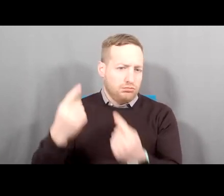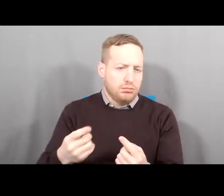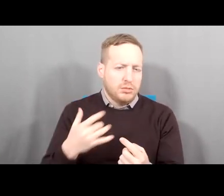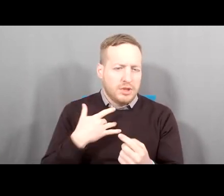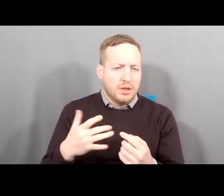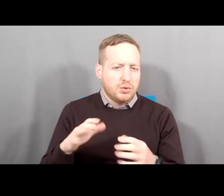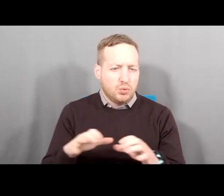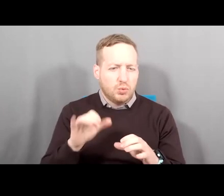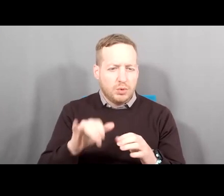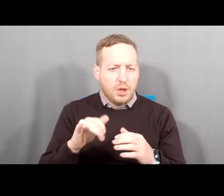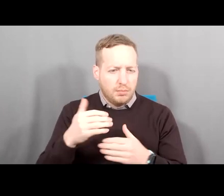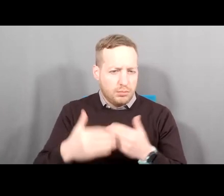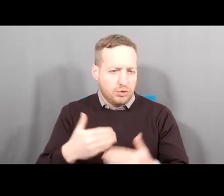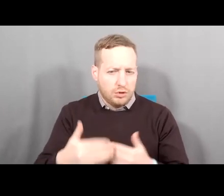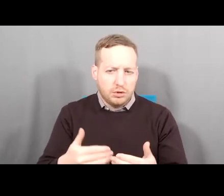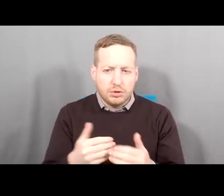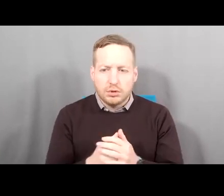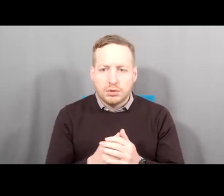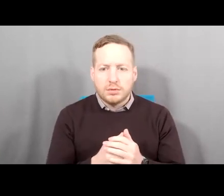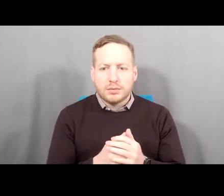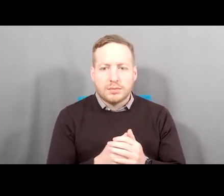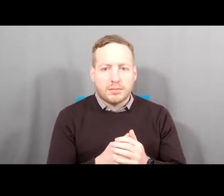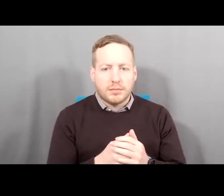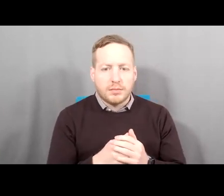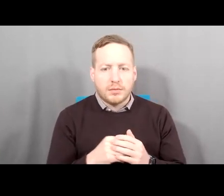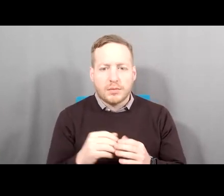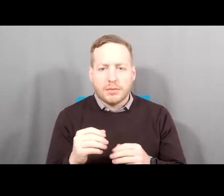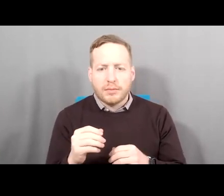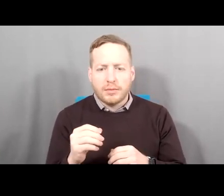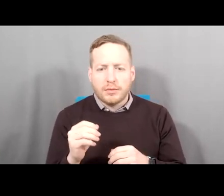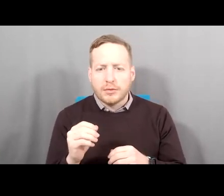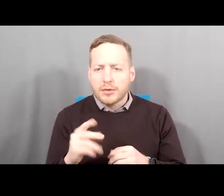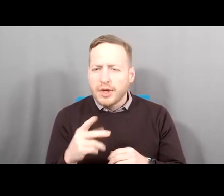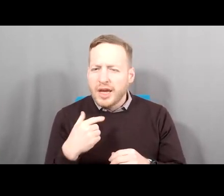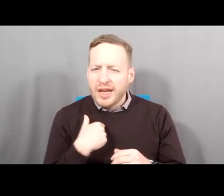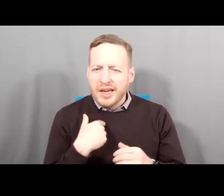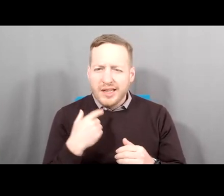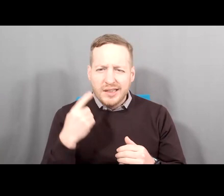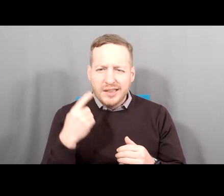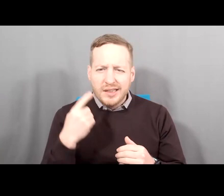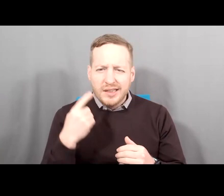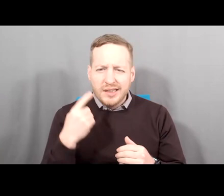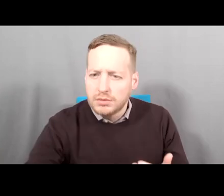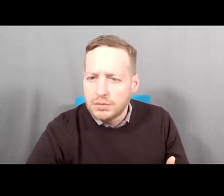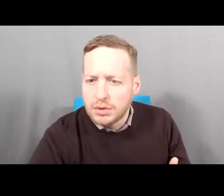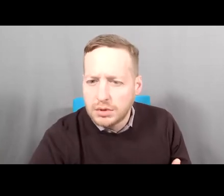So that's the rule I have always followed. That's what I like to do as far as running the meeting.